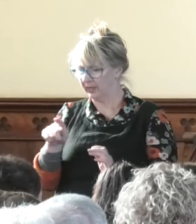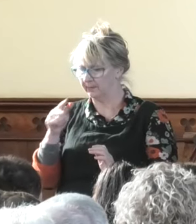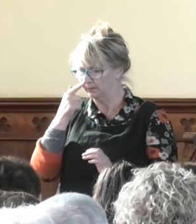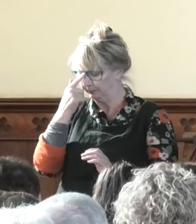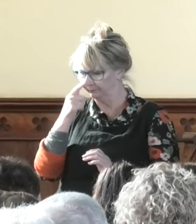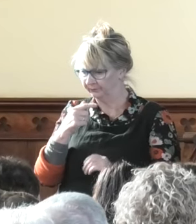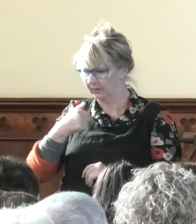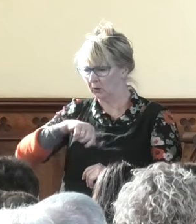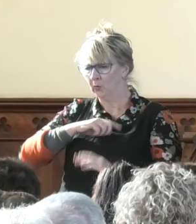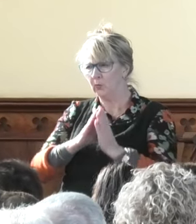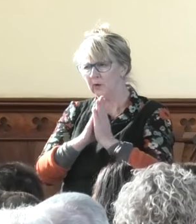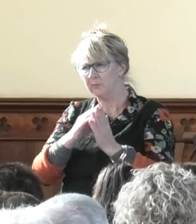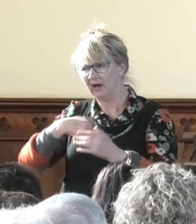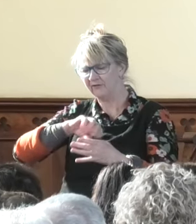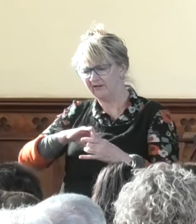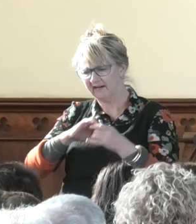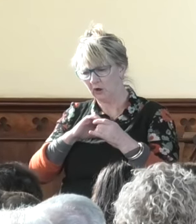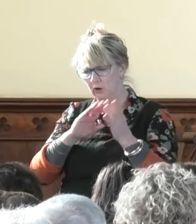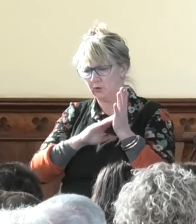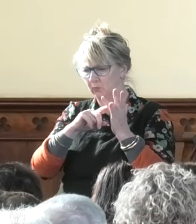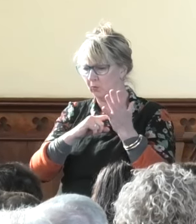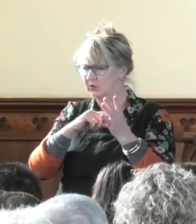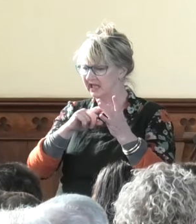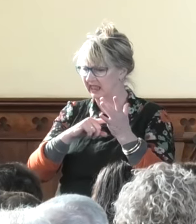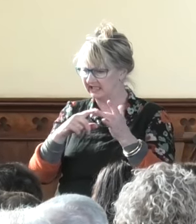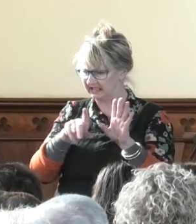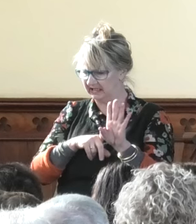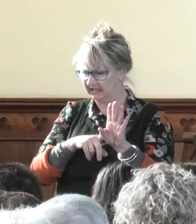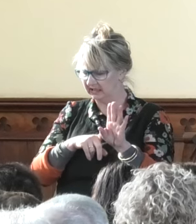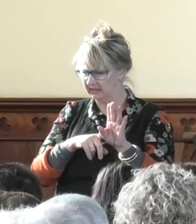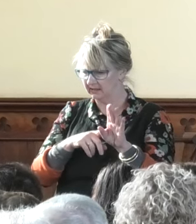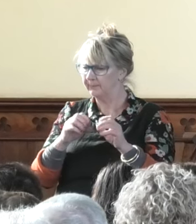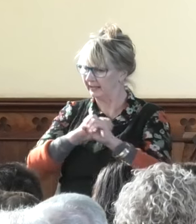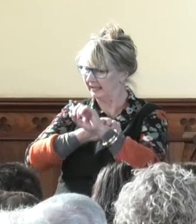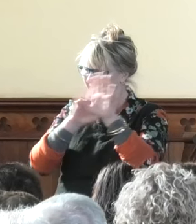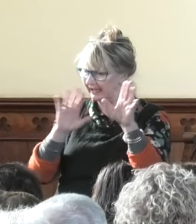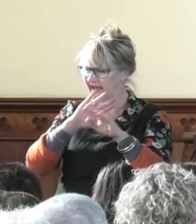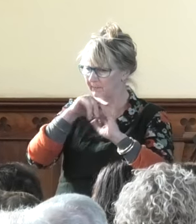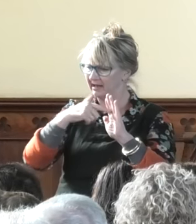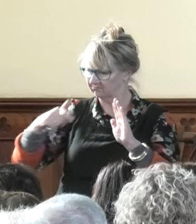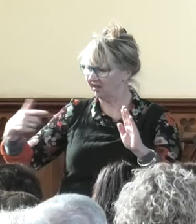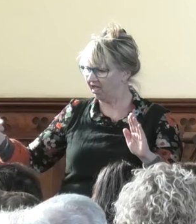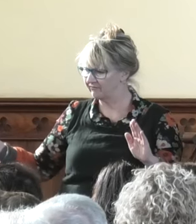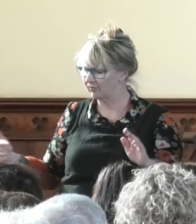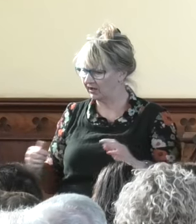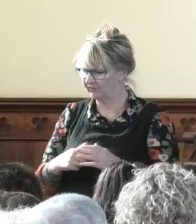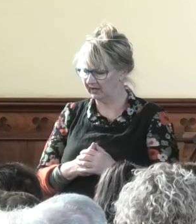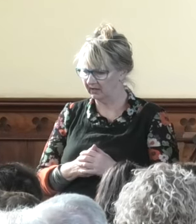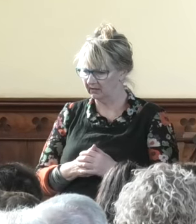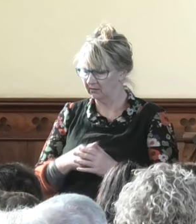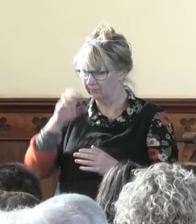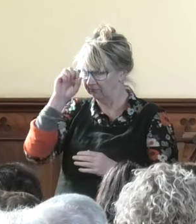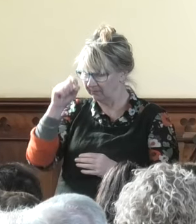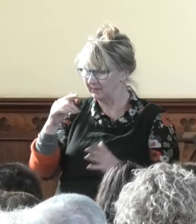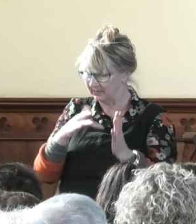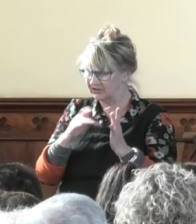of our own mortality, help us to be clear-minded about eternity. And the words spoken by Jesus when he said that I am the